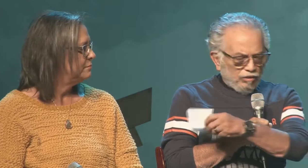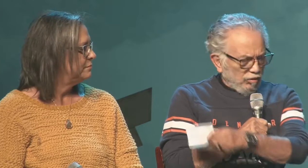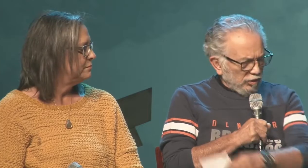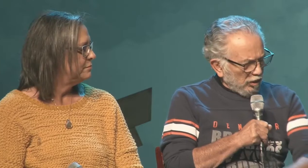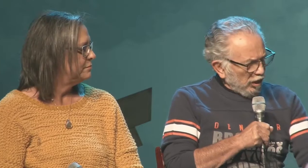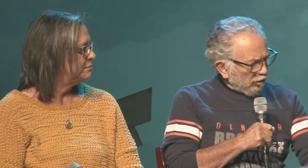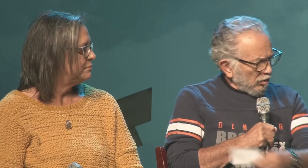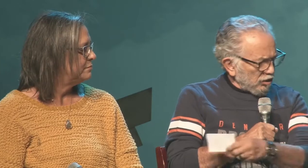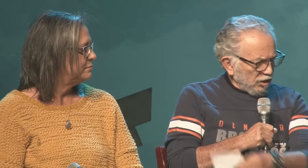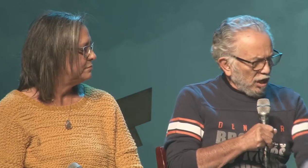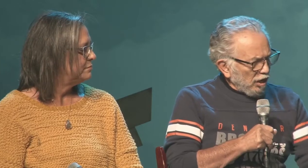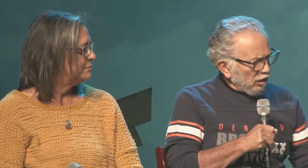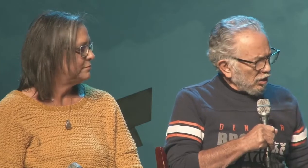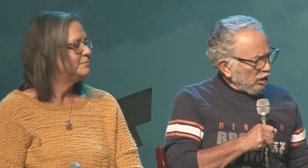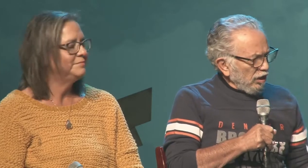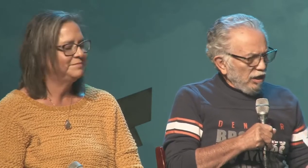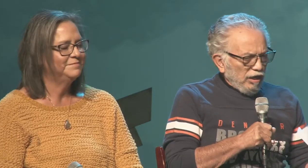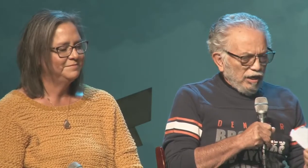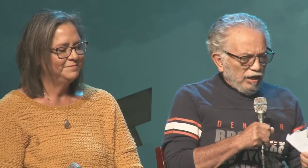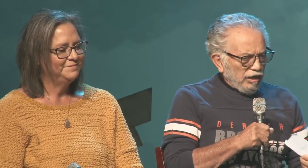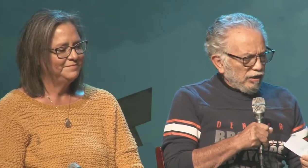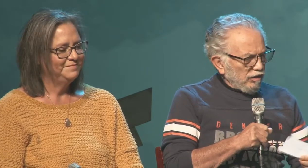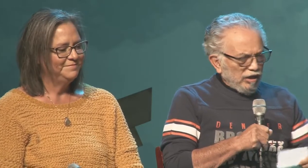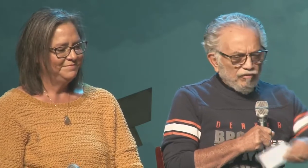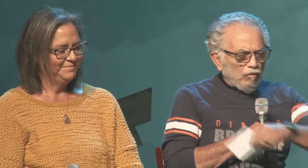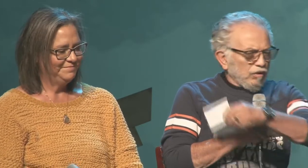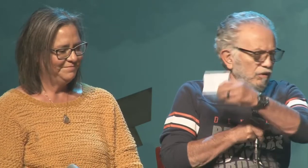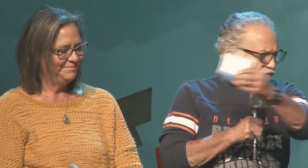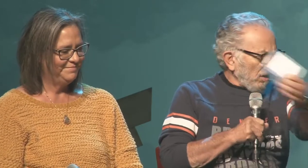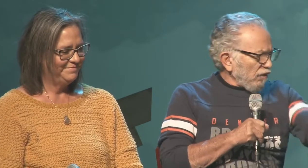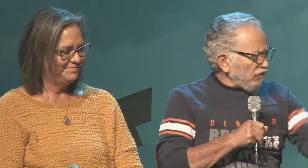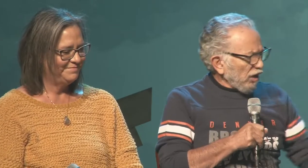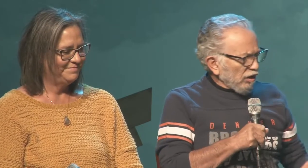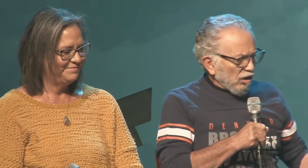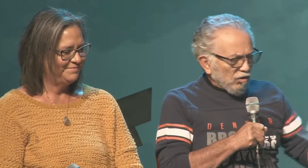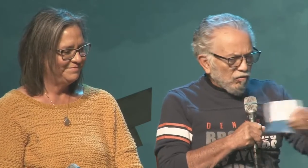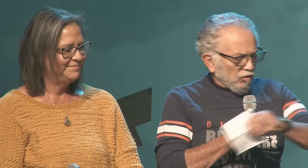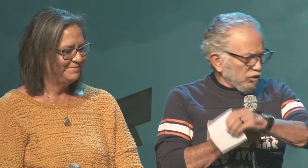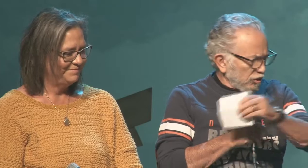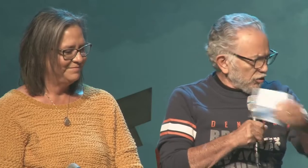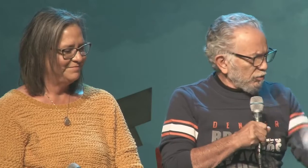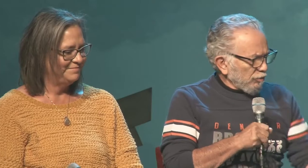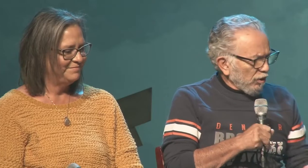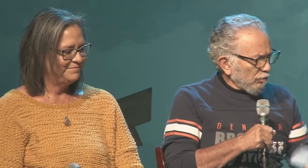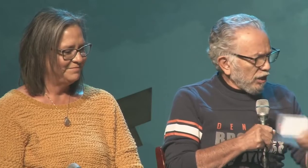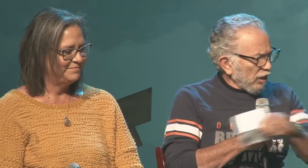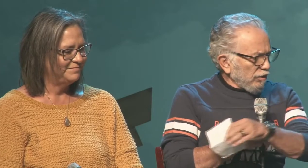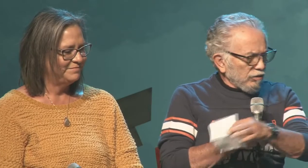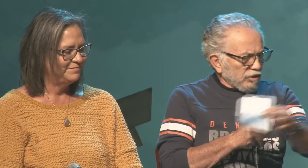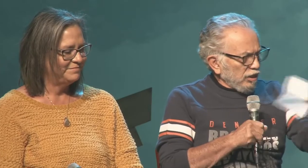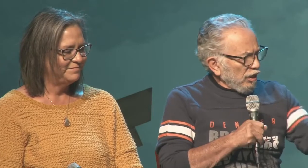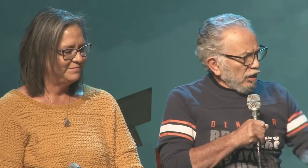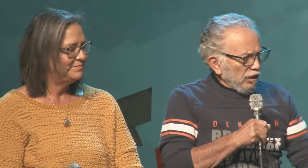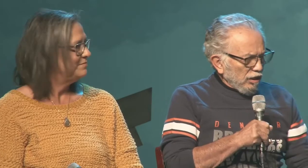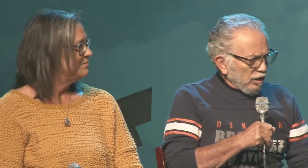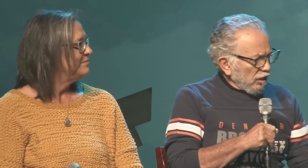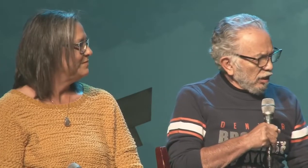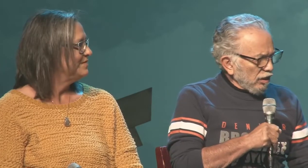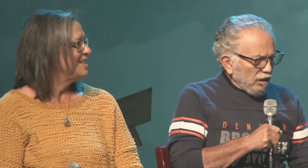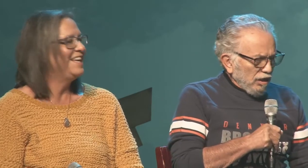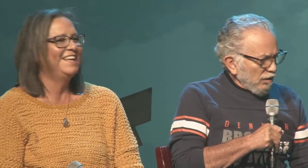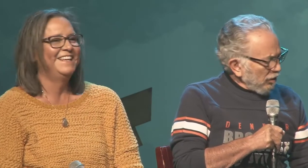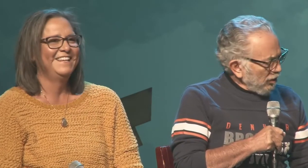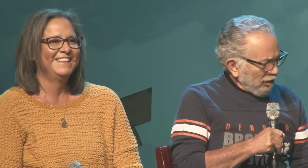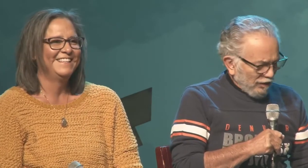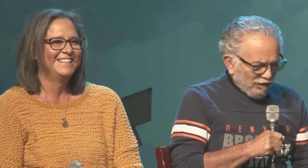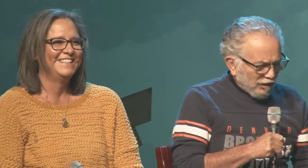got into it with the guy across the aisle, and the F word flying all over what used to be part of my language. Forgiveness. That's the F